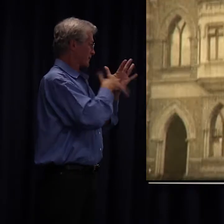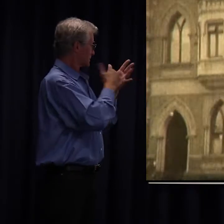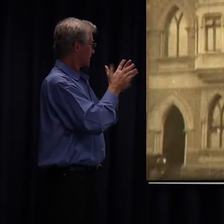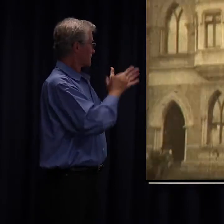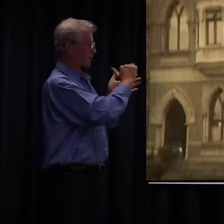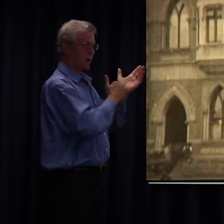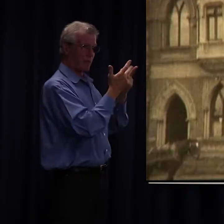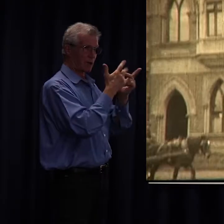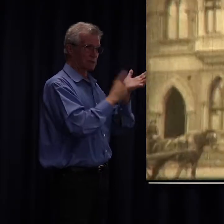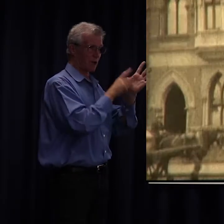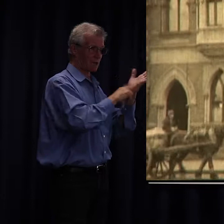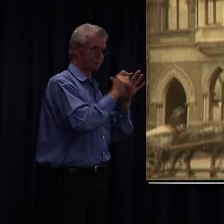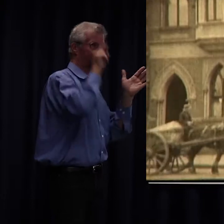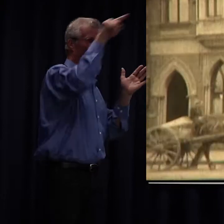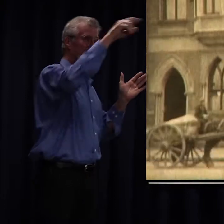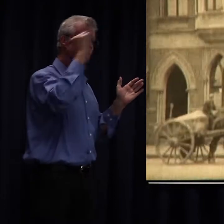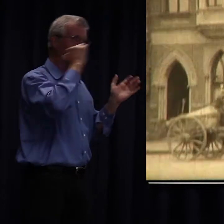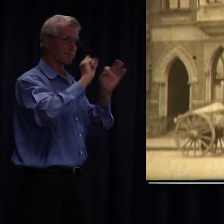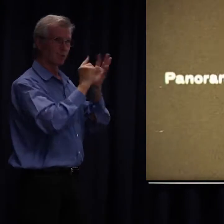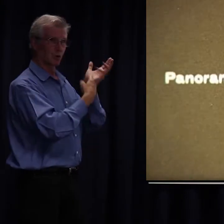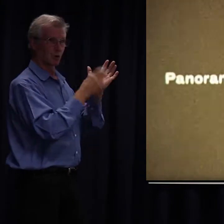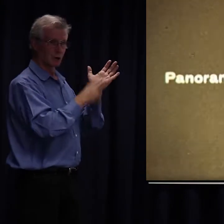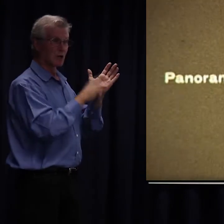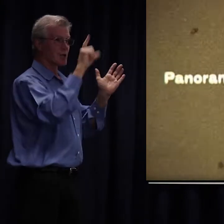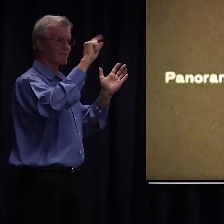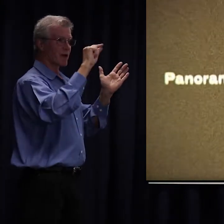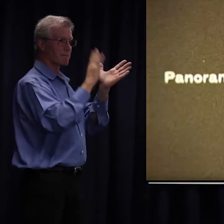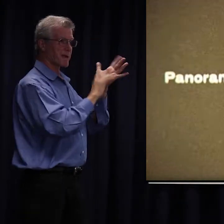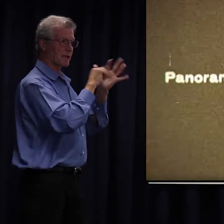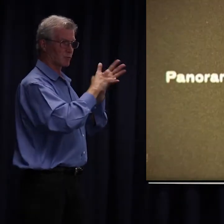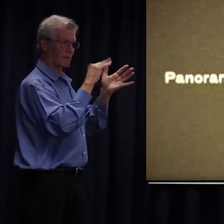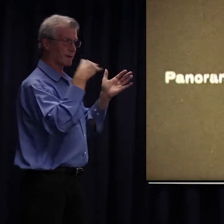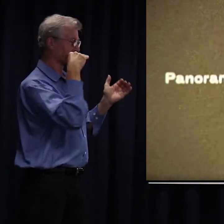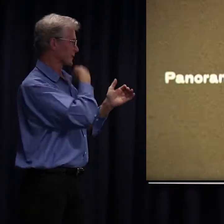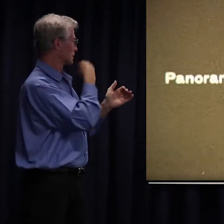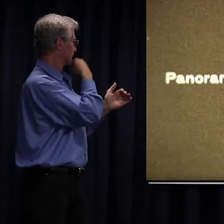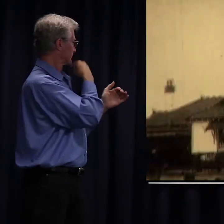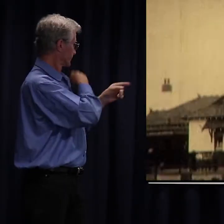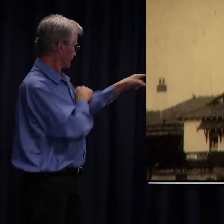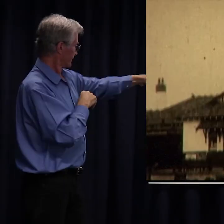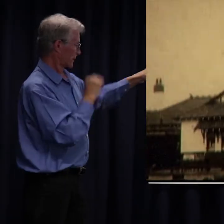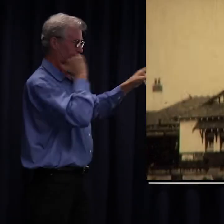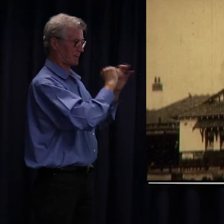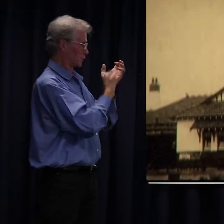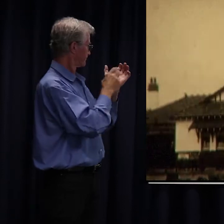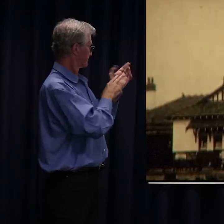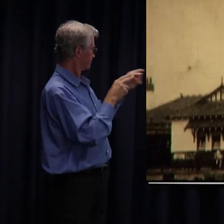people to congregate. The Deaf Mission bought other land at Blackburn, 11 miles from Melbourne. So this